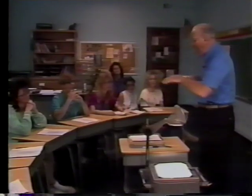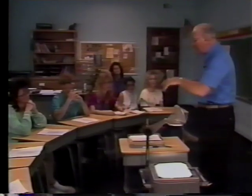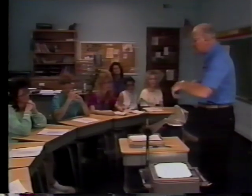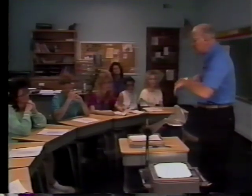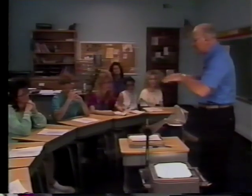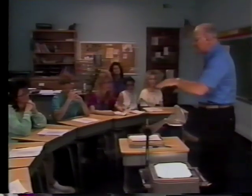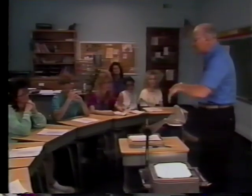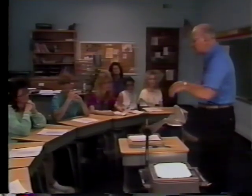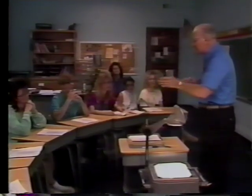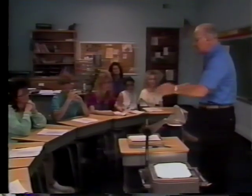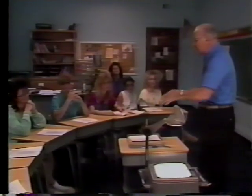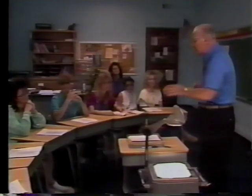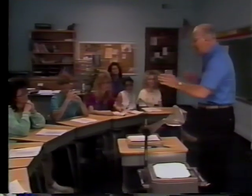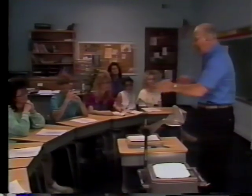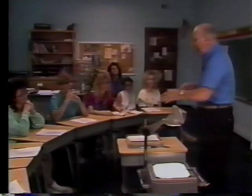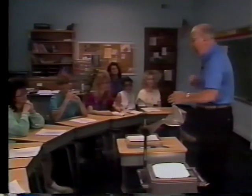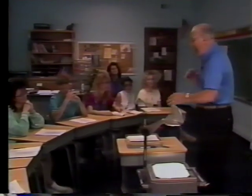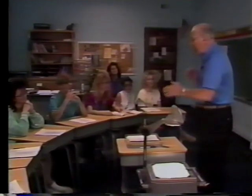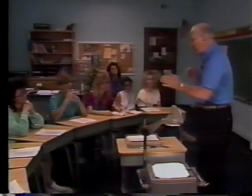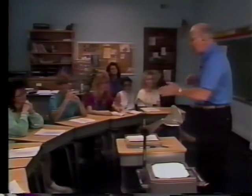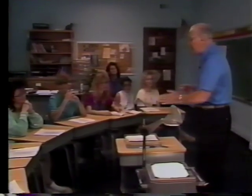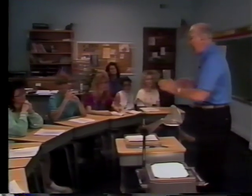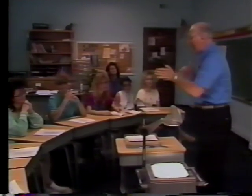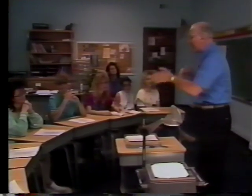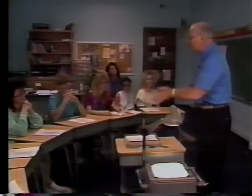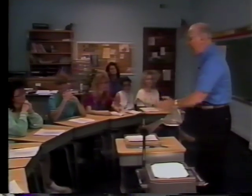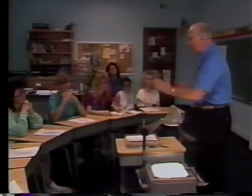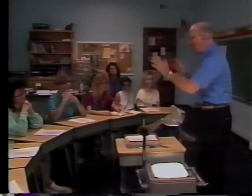mouth and lick the bellies up.